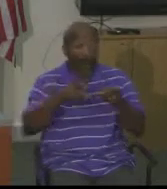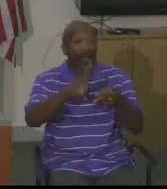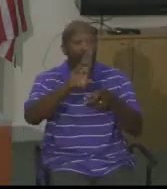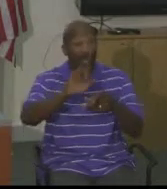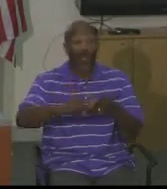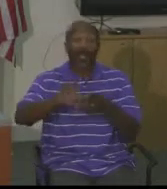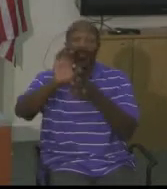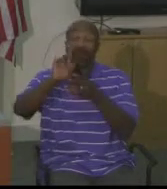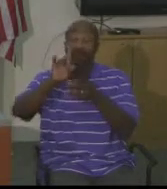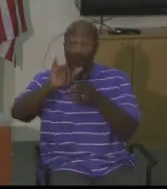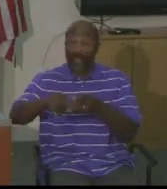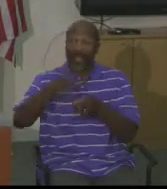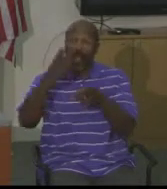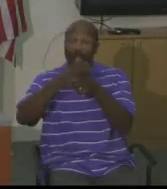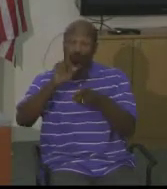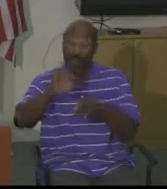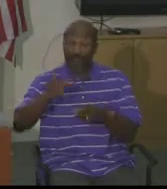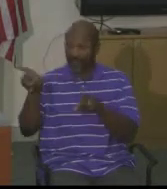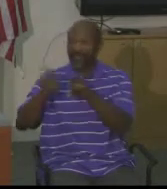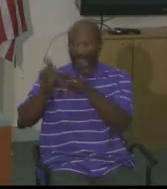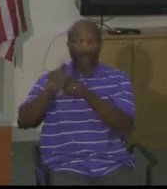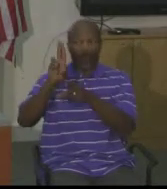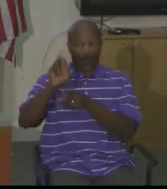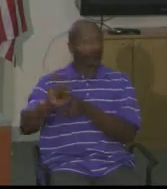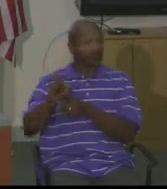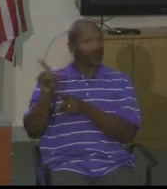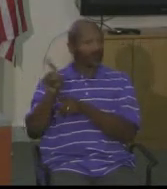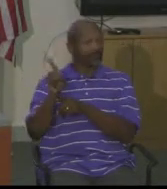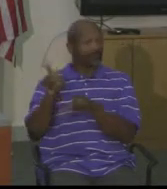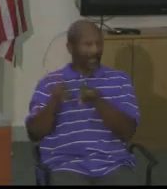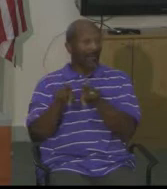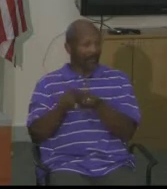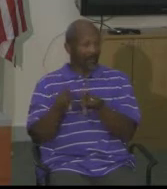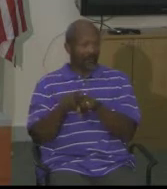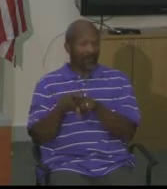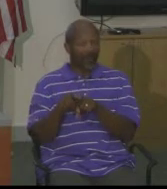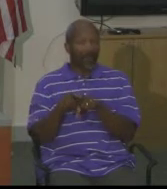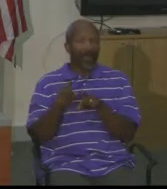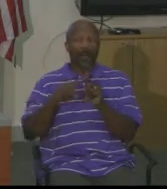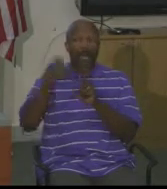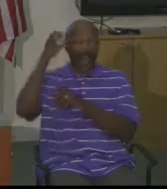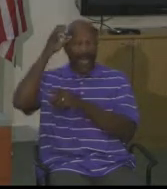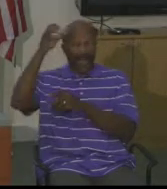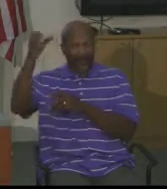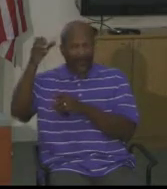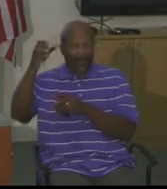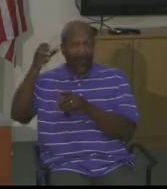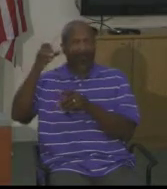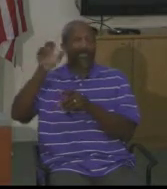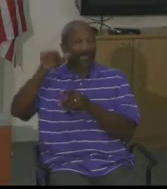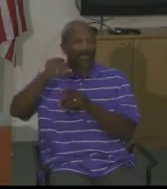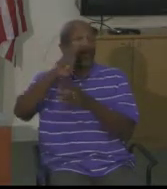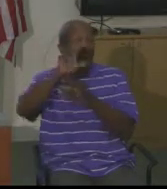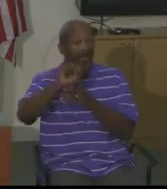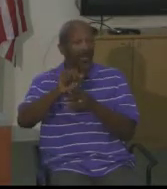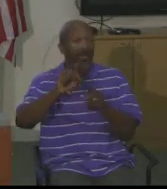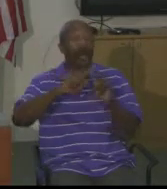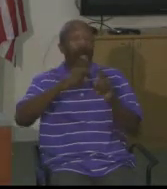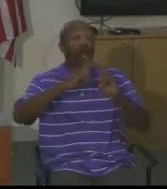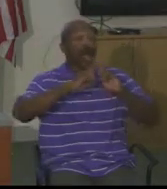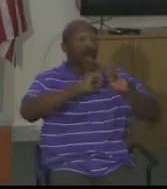floppy bus, the hard drive, these are also buses. In concept, they're just not called them by